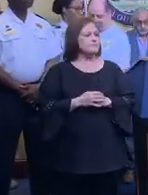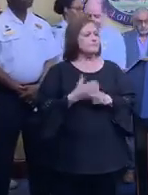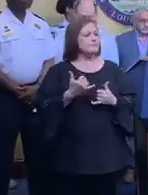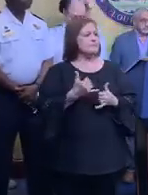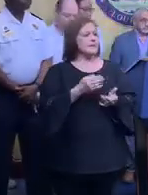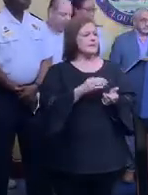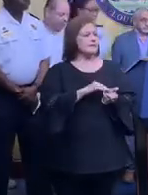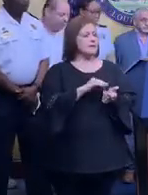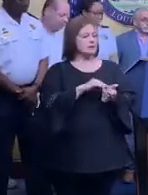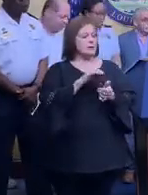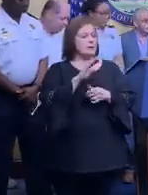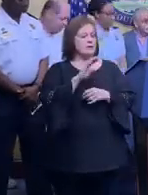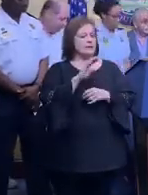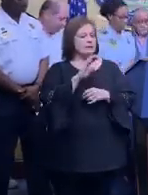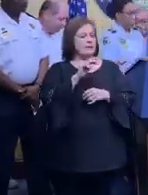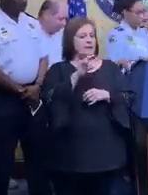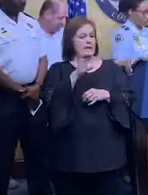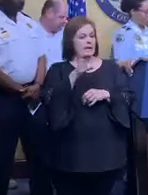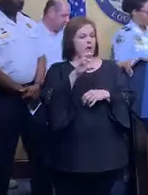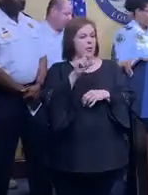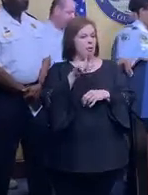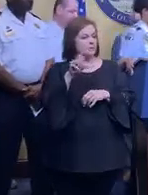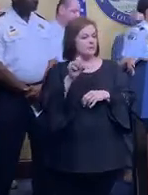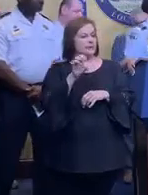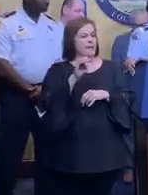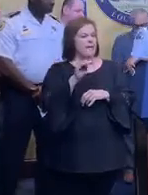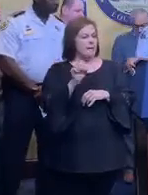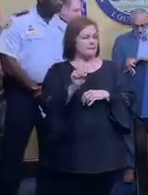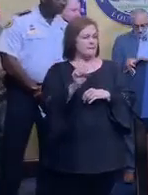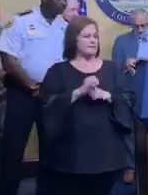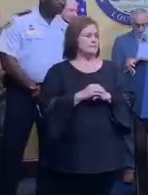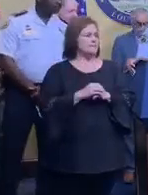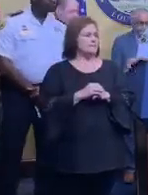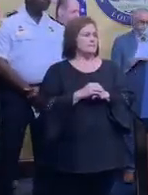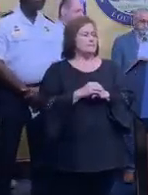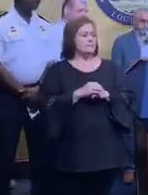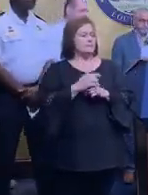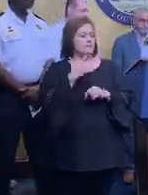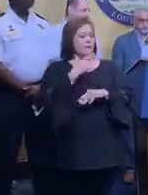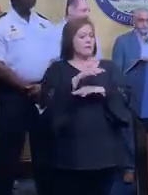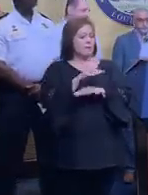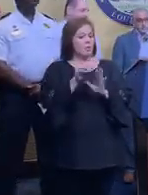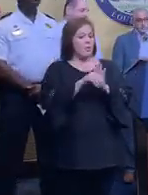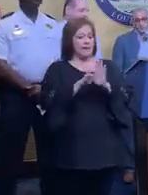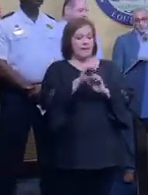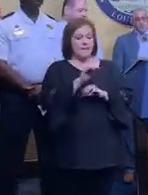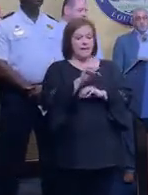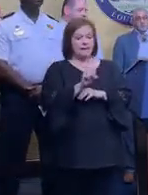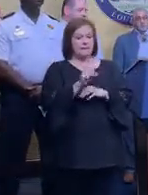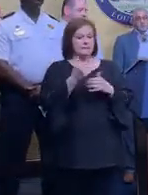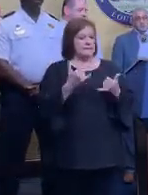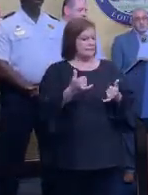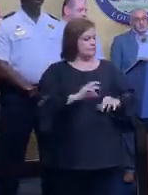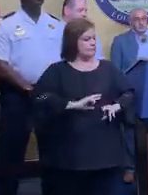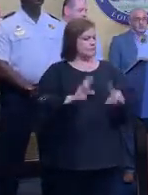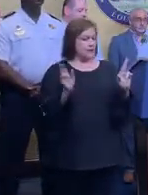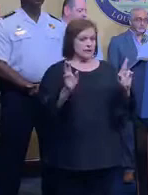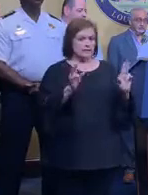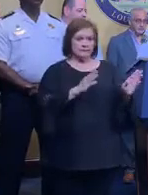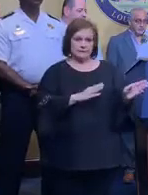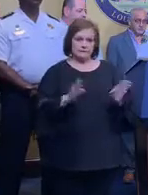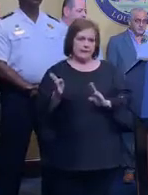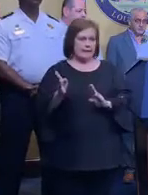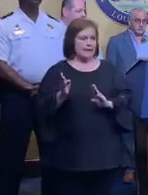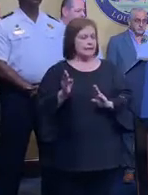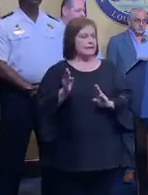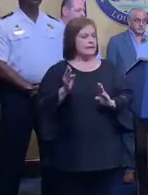have Dr. Emily Nichols, EMS. Thank you, Mayor. Good afternoon. New Orleans EMS is upstaffed and prepared to